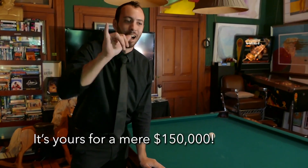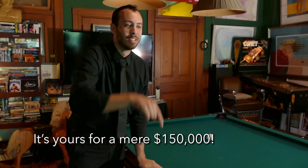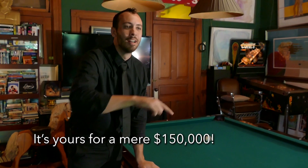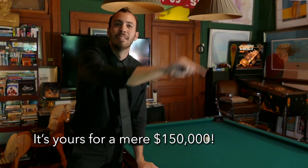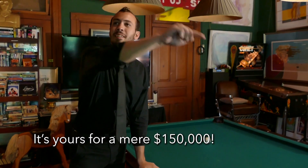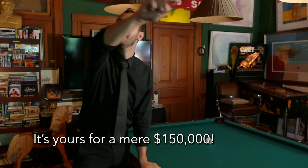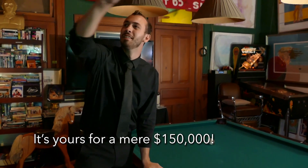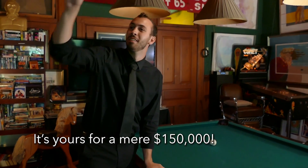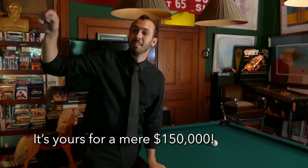It's yours for a mere